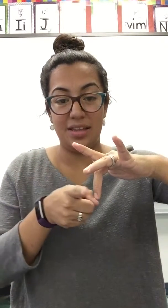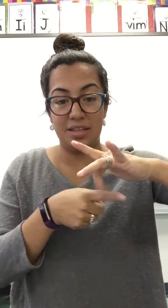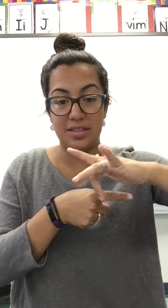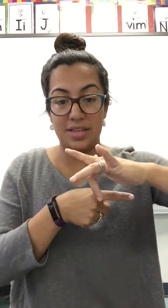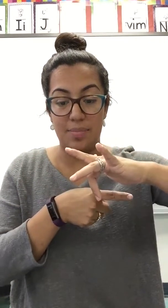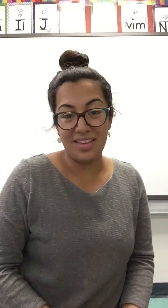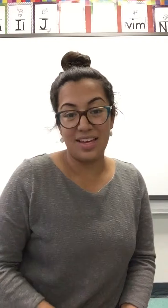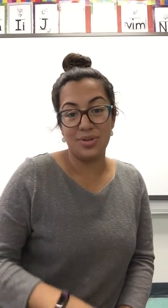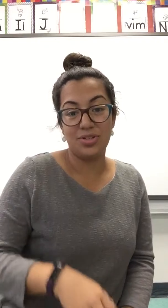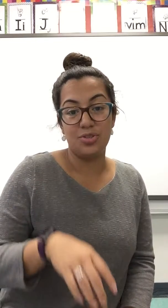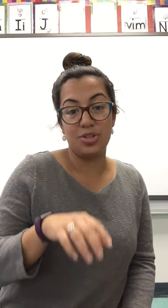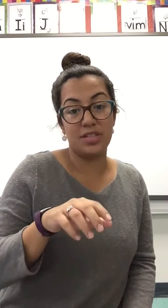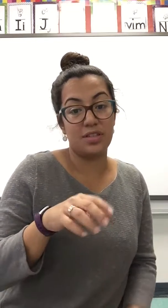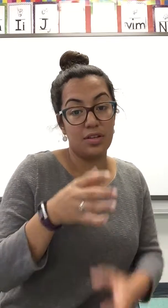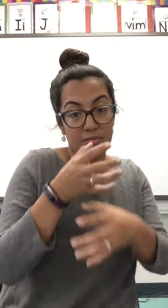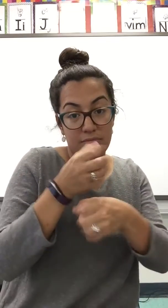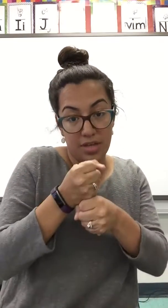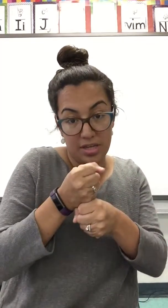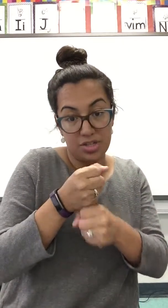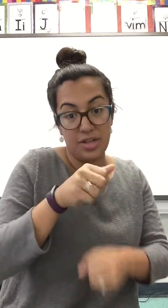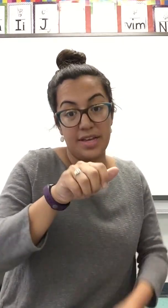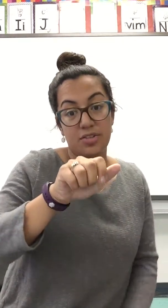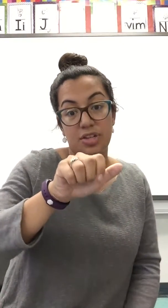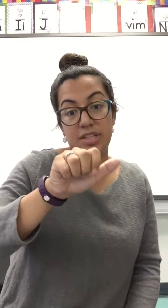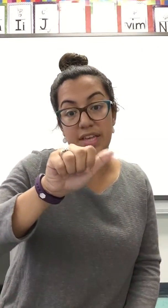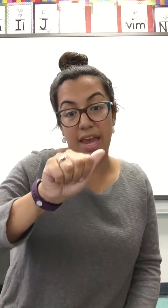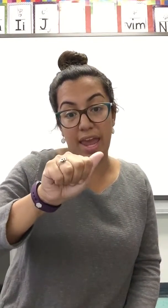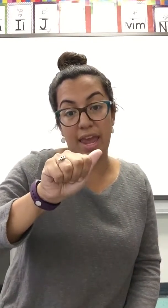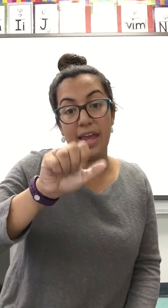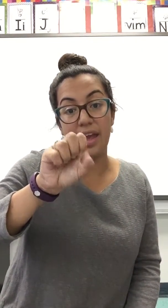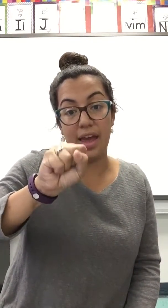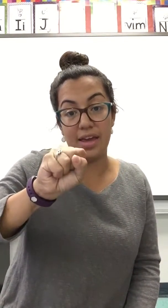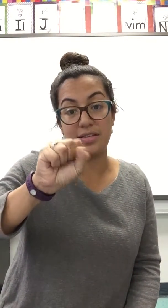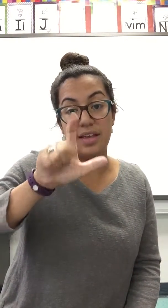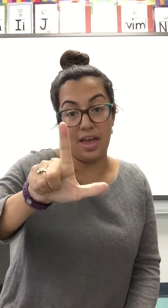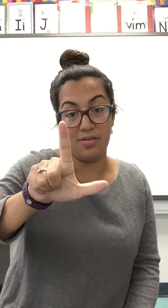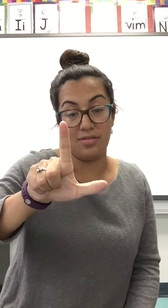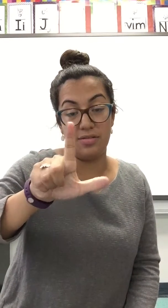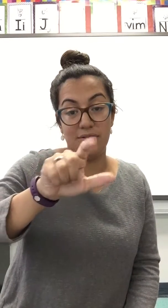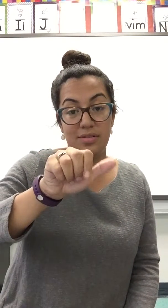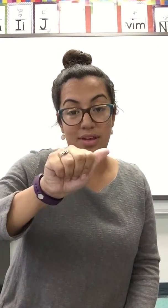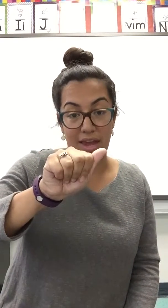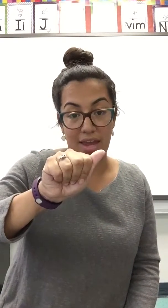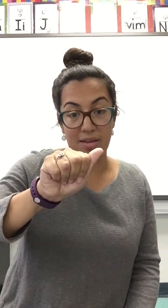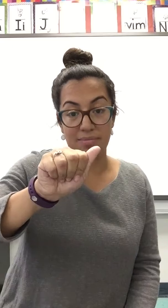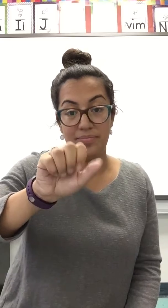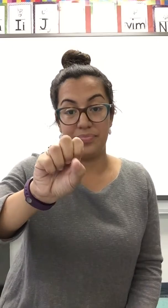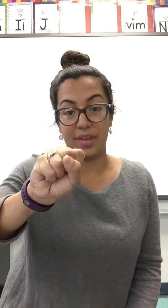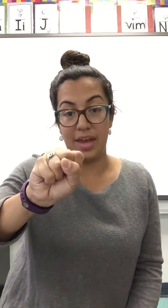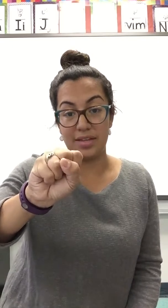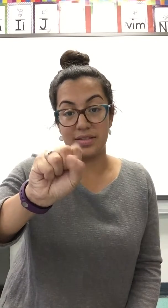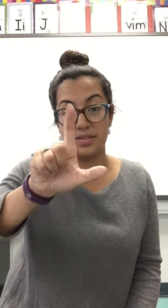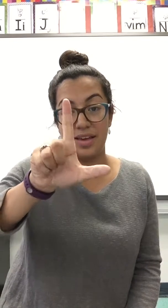hand, bend your middle finger, and then take your forefinger or pointer finger, and then skip.